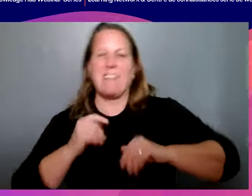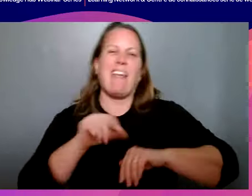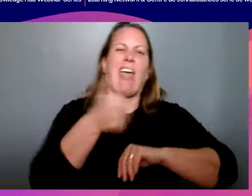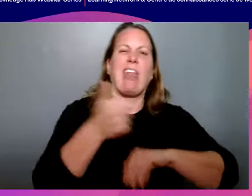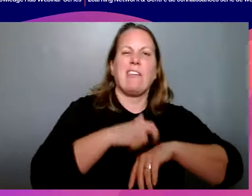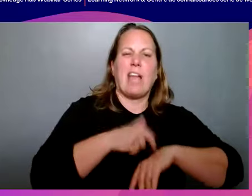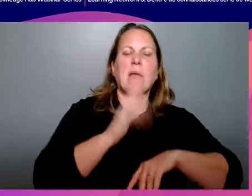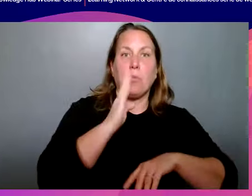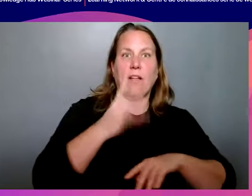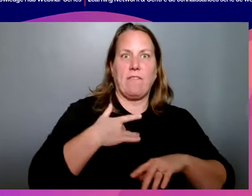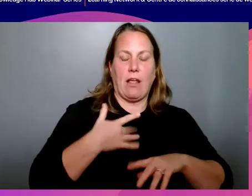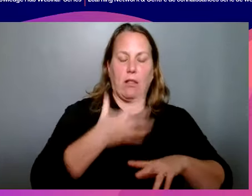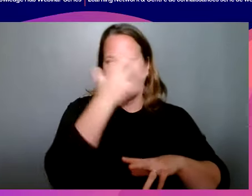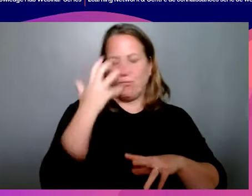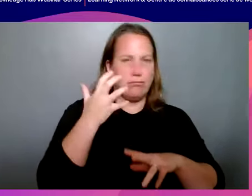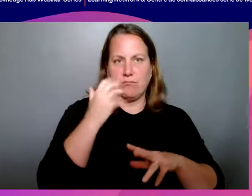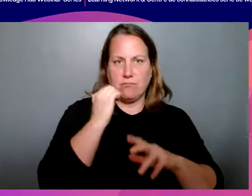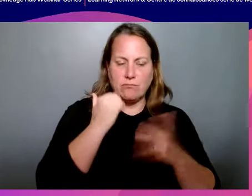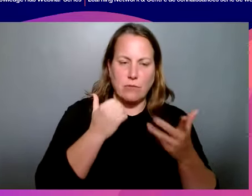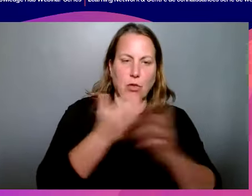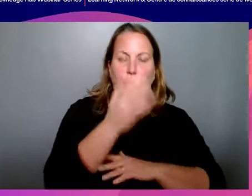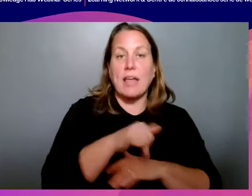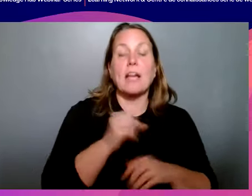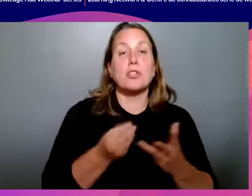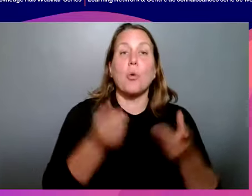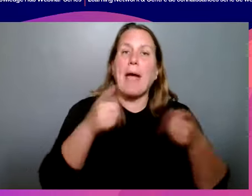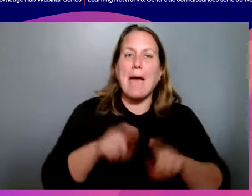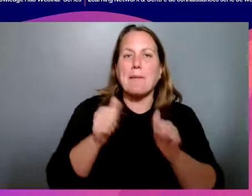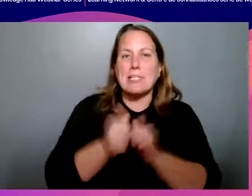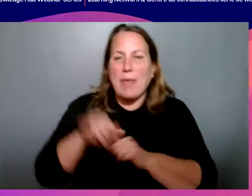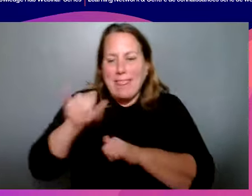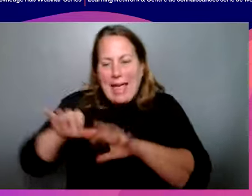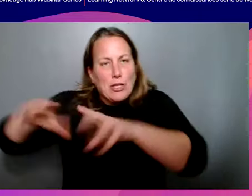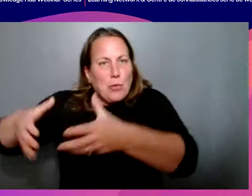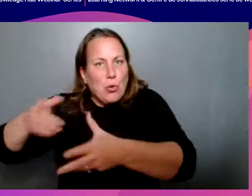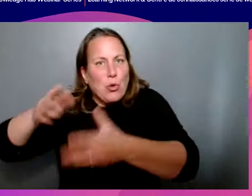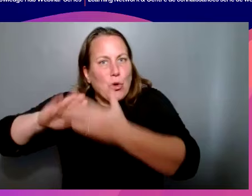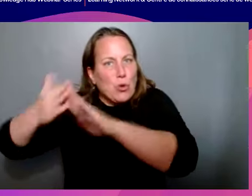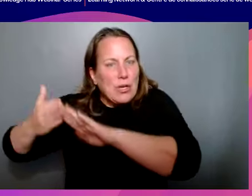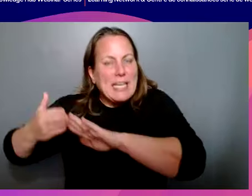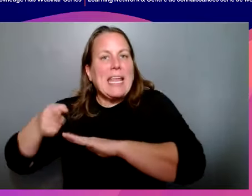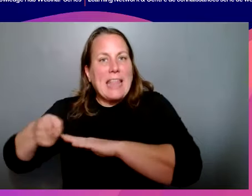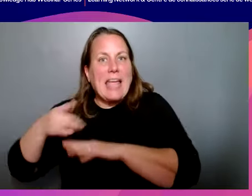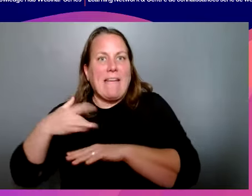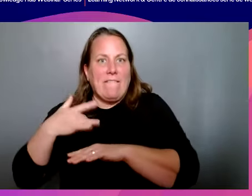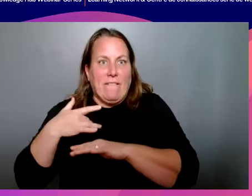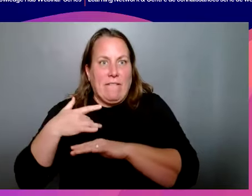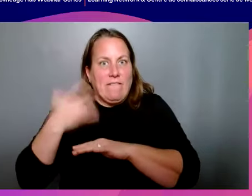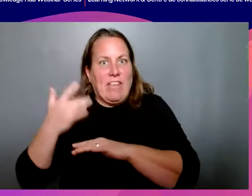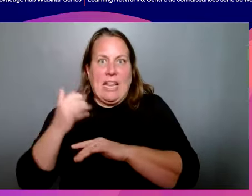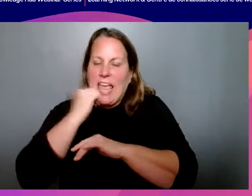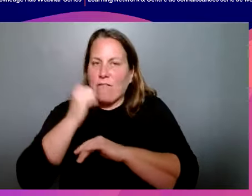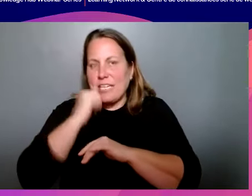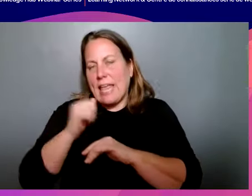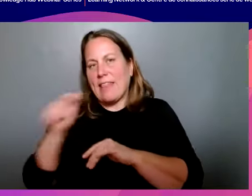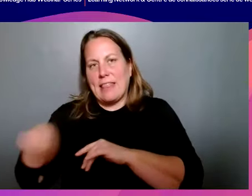2S LGBTQIA plus people carry the accumulated weight of identity-based trauma. And